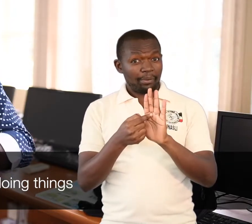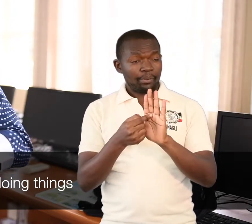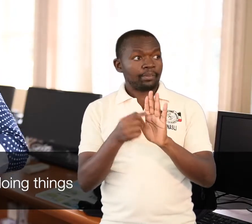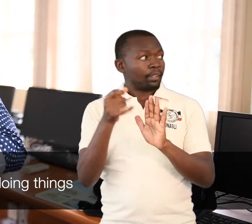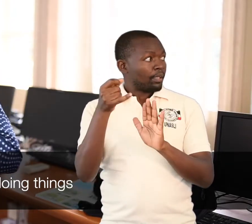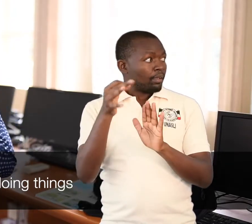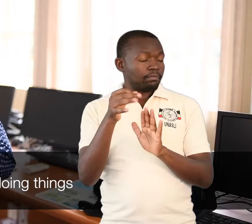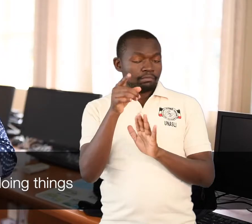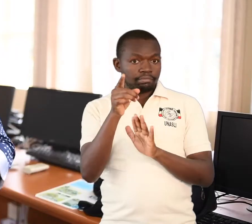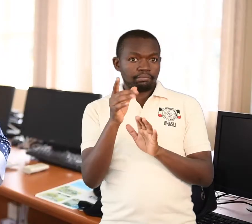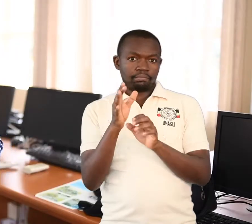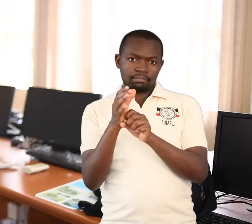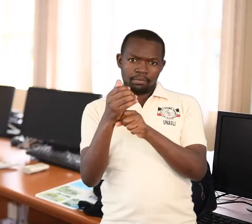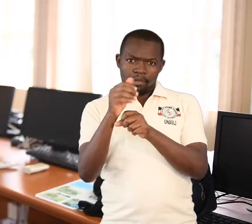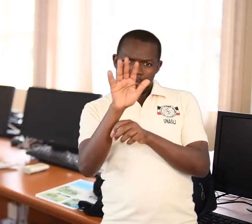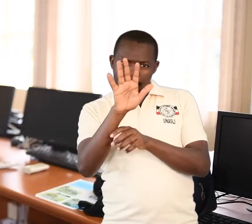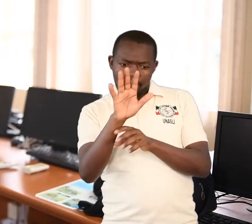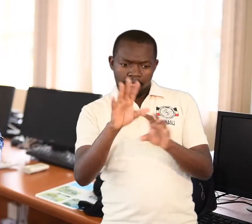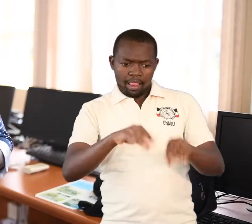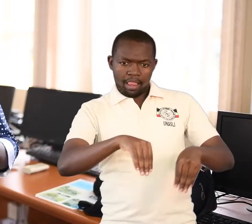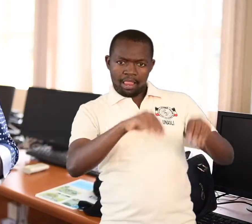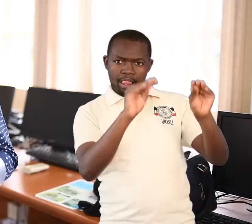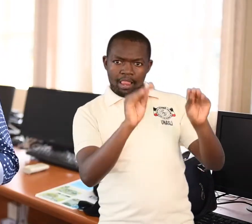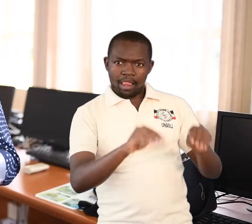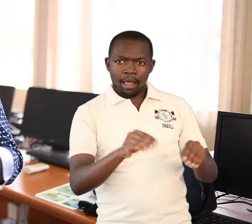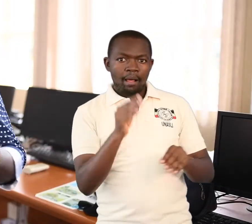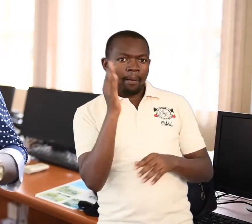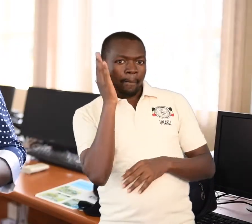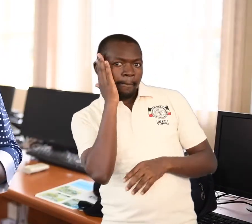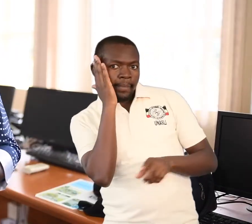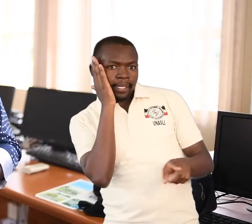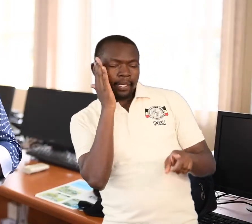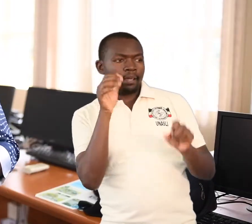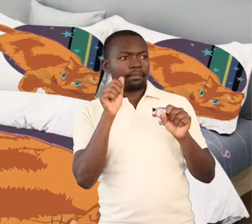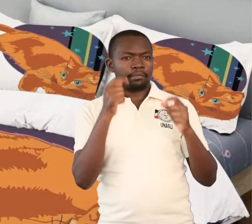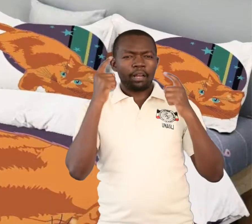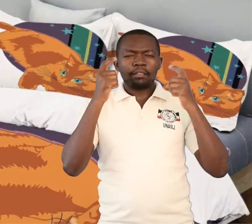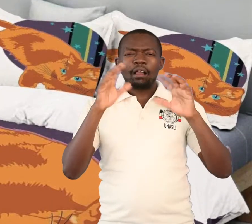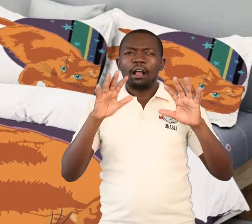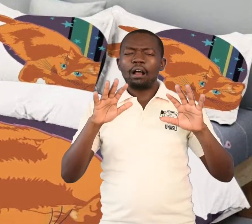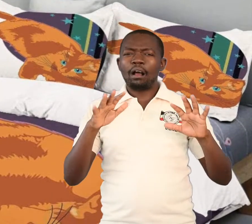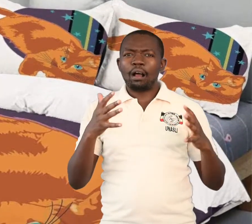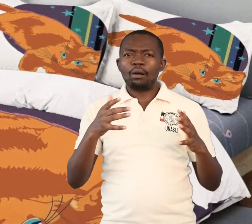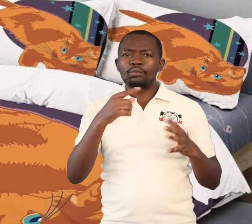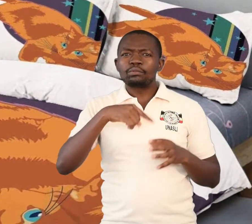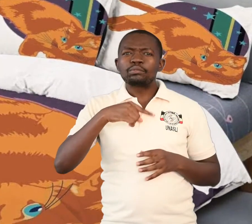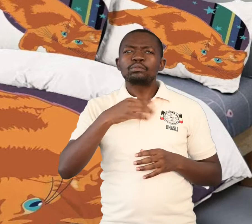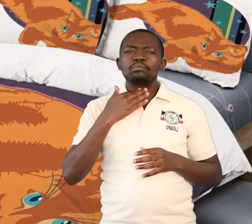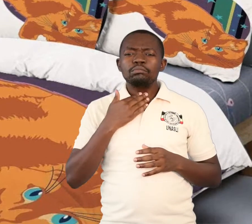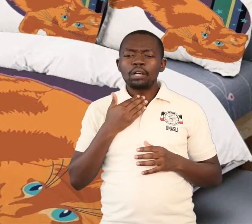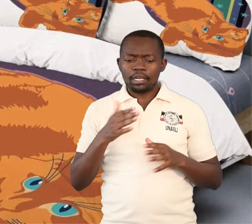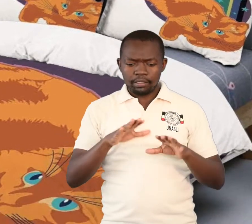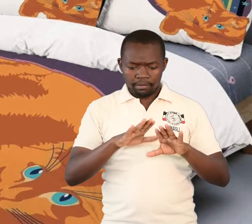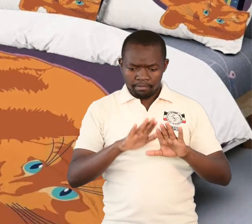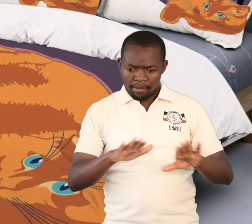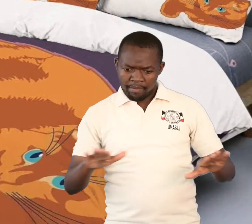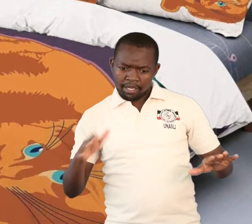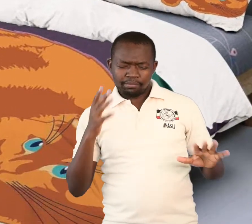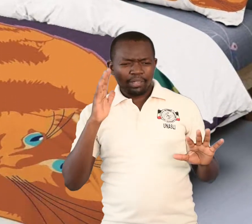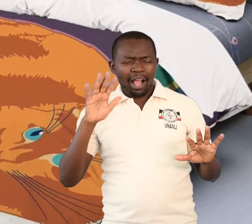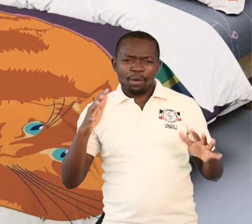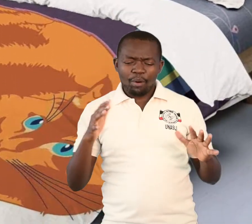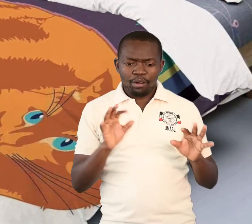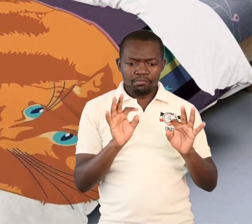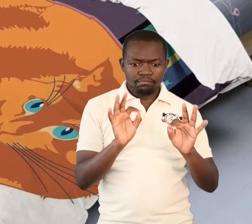you are going to make your bed, you have to think of how you want to have your bed look